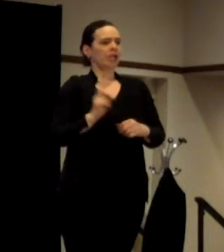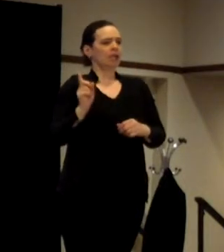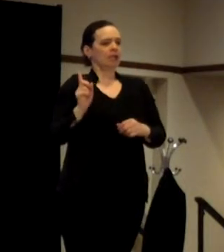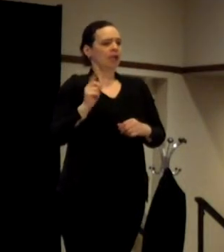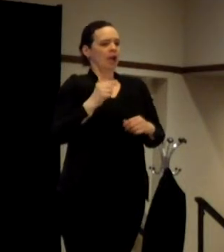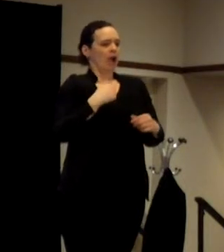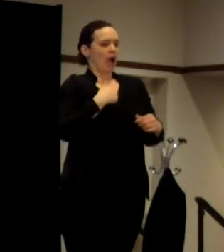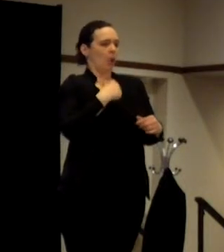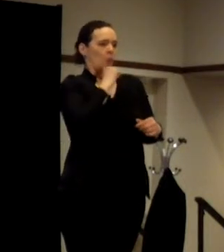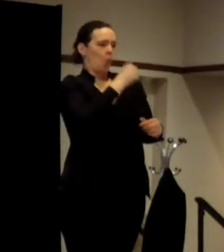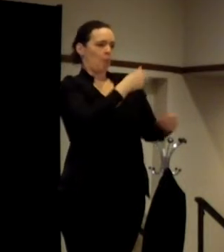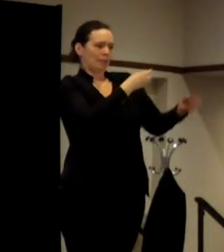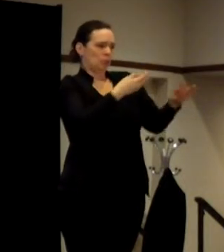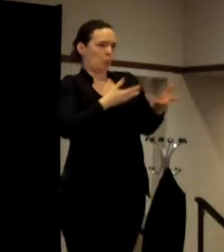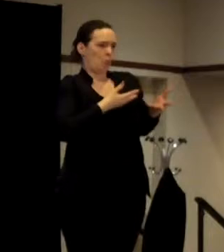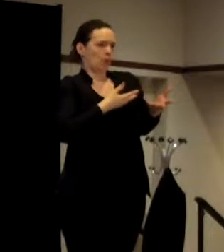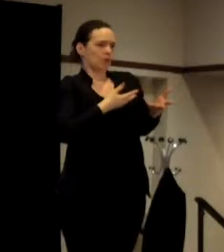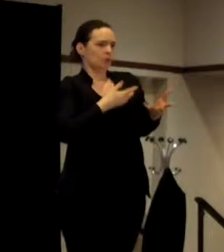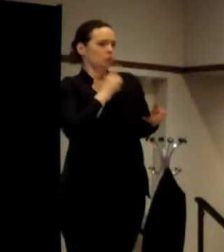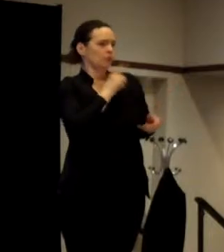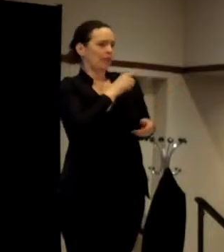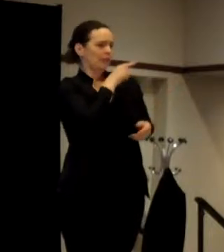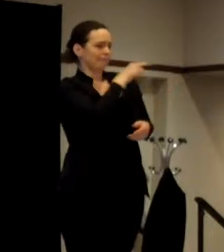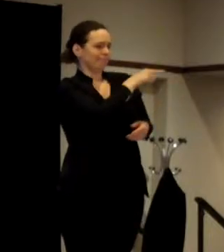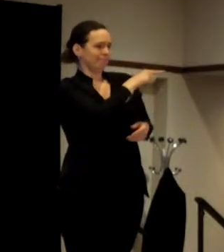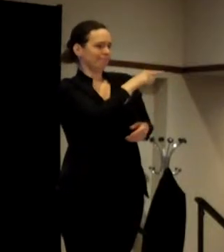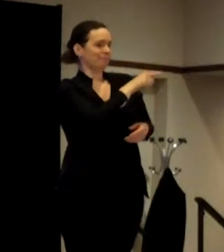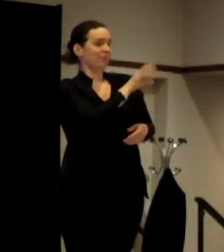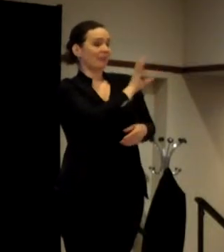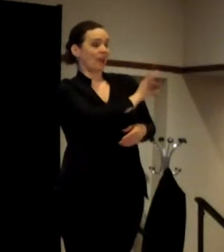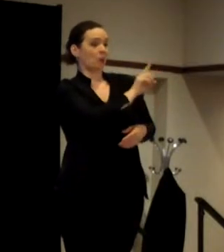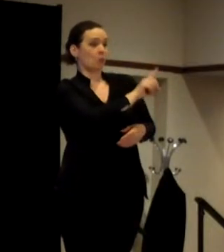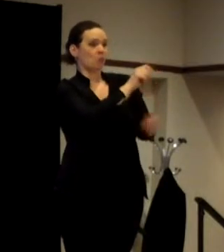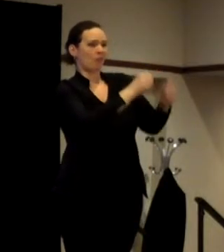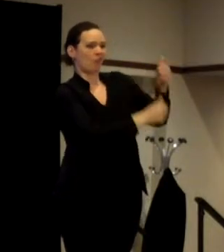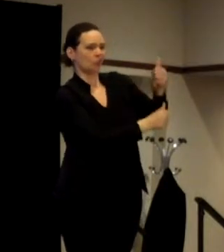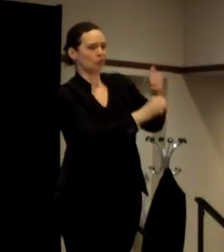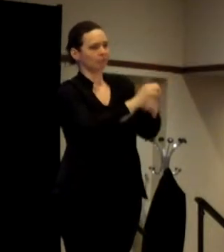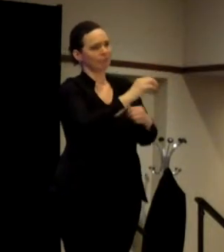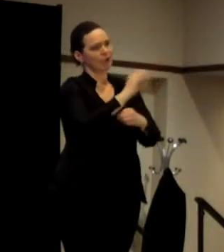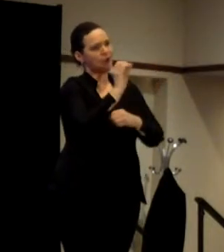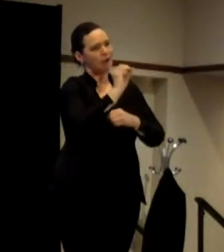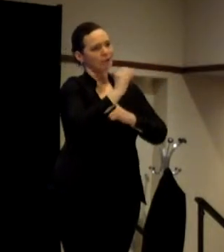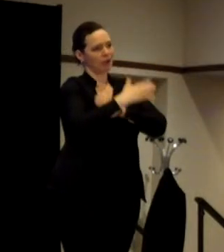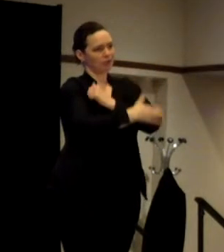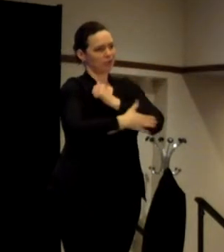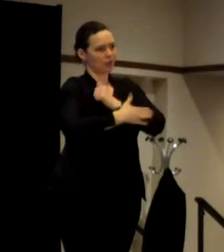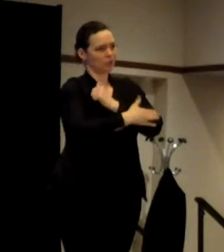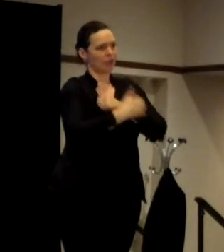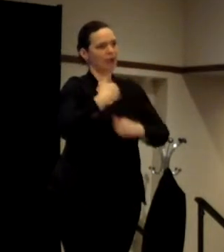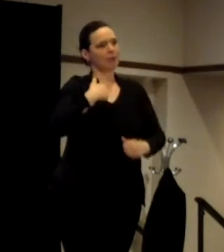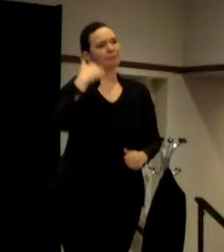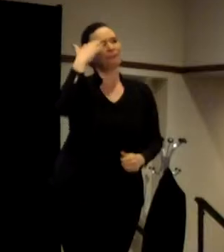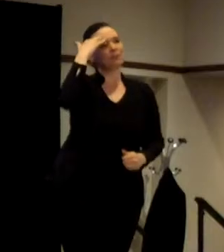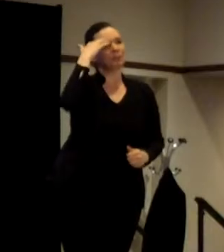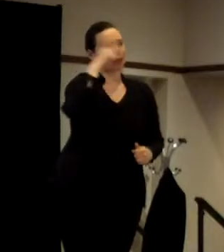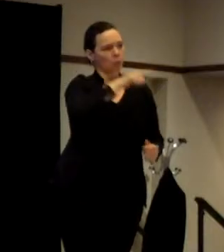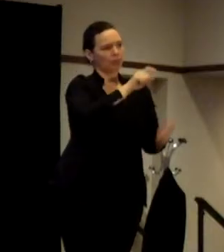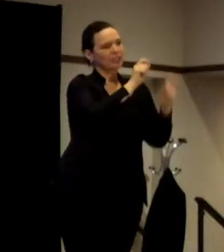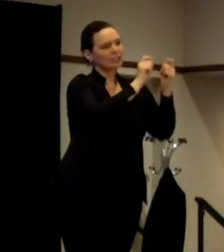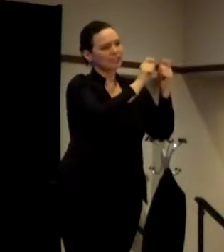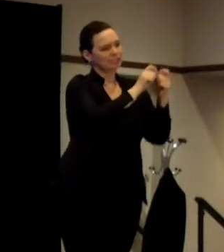our jurisdiction. So familiar with some of the details, but certainly that's obviously a very sad situation